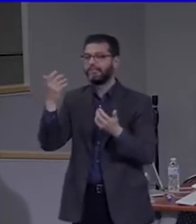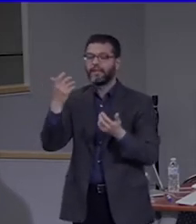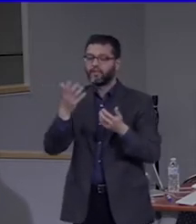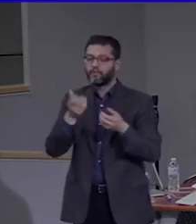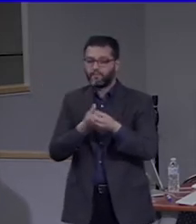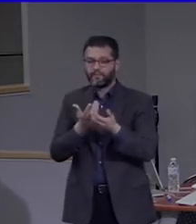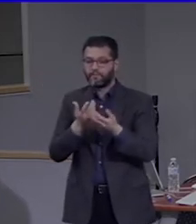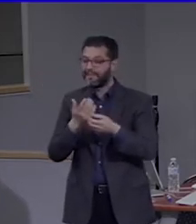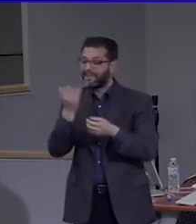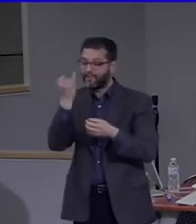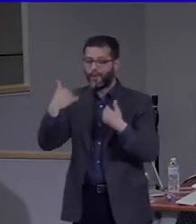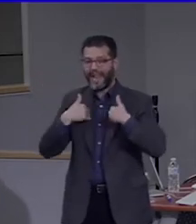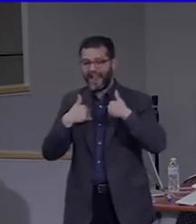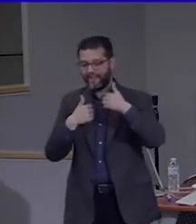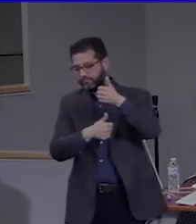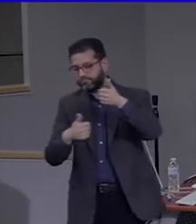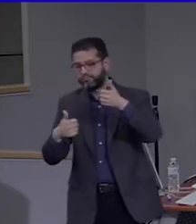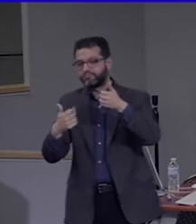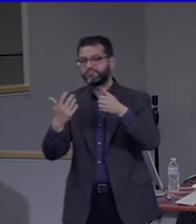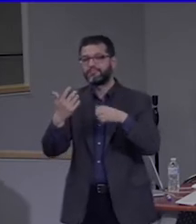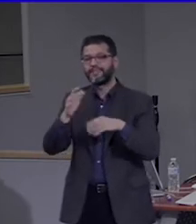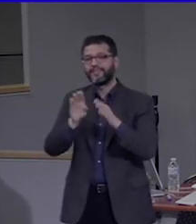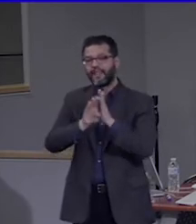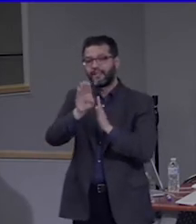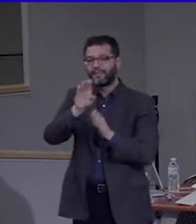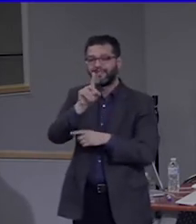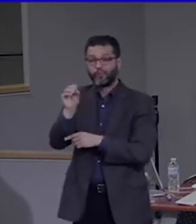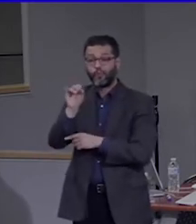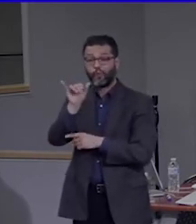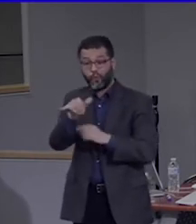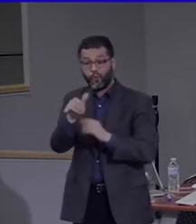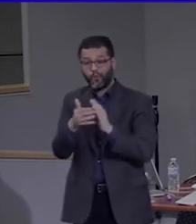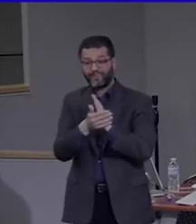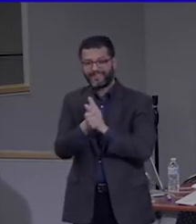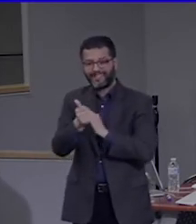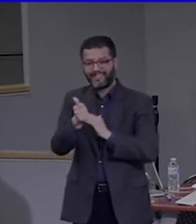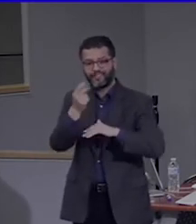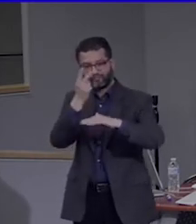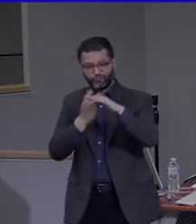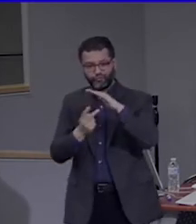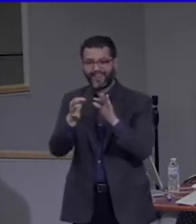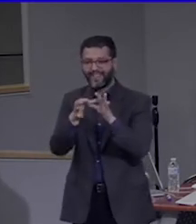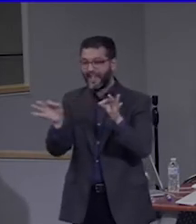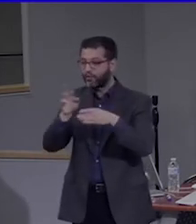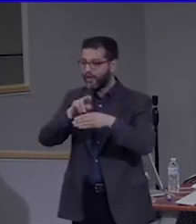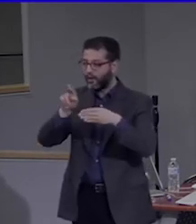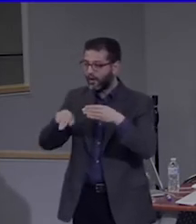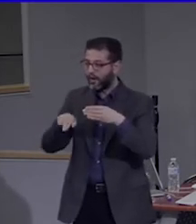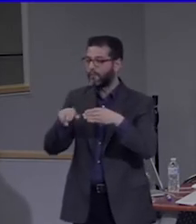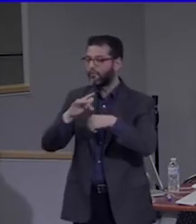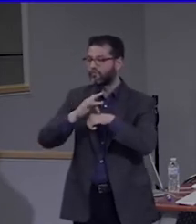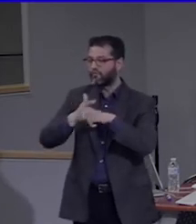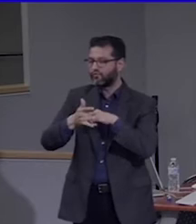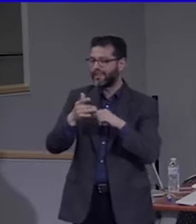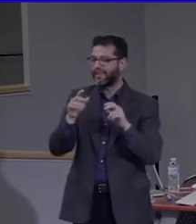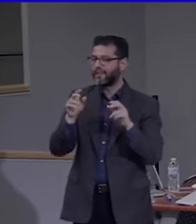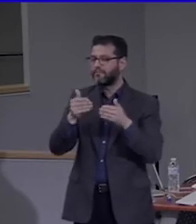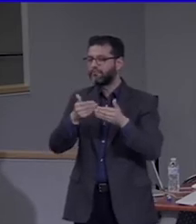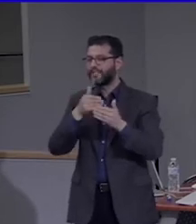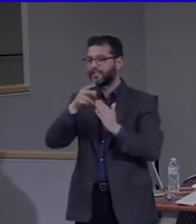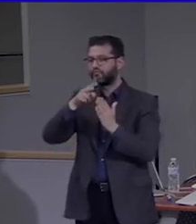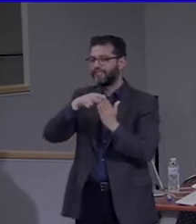disorders moreover these skills predict language outcomes through early pre-reading and seem to have an impact